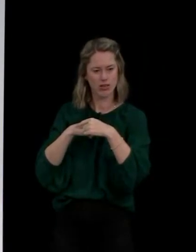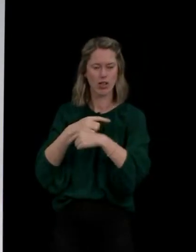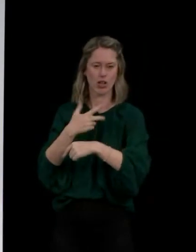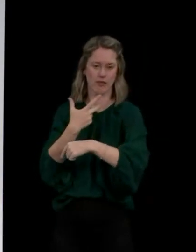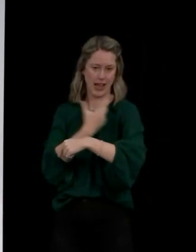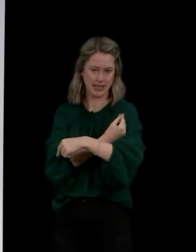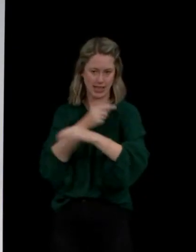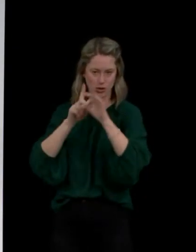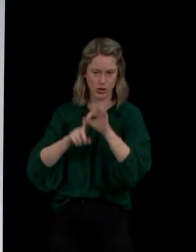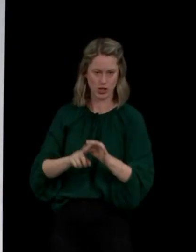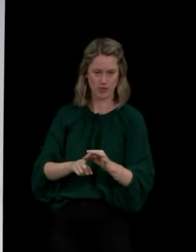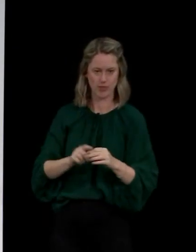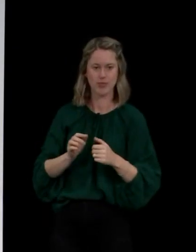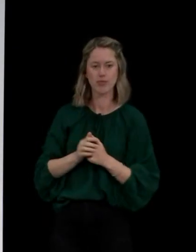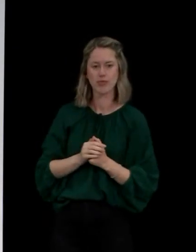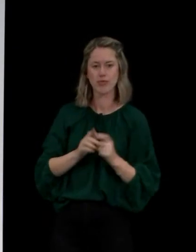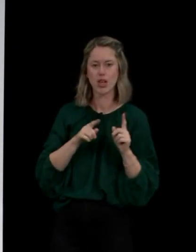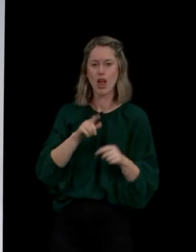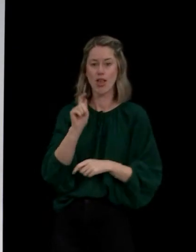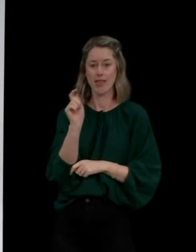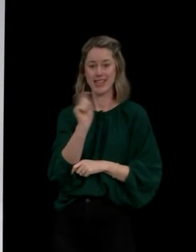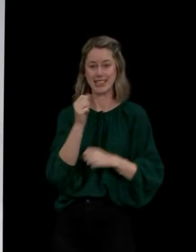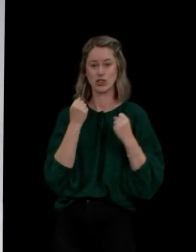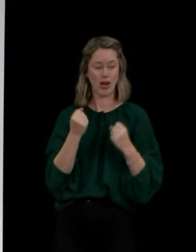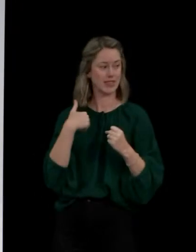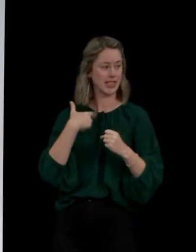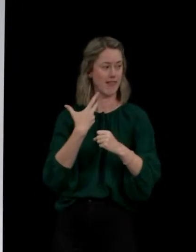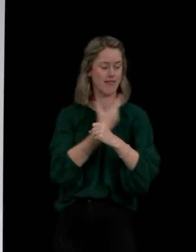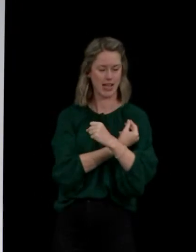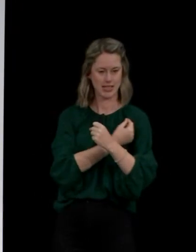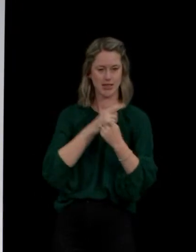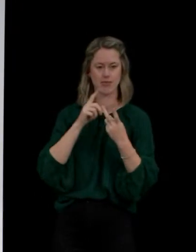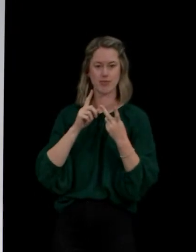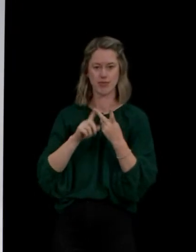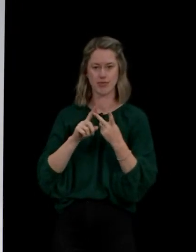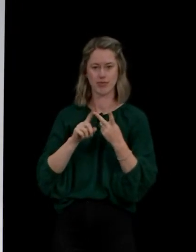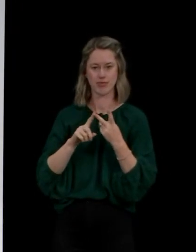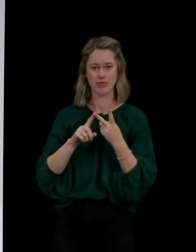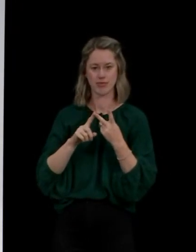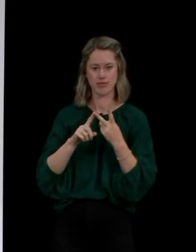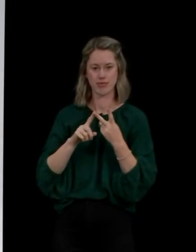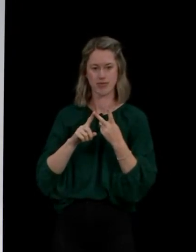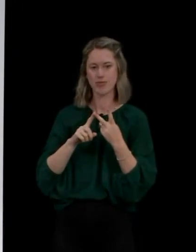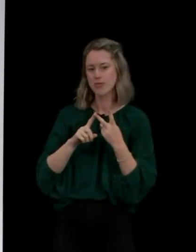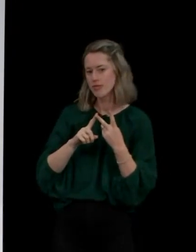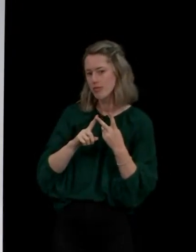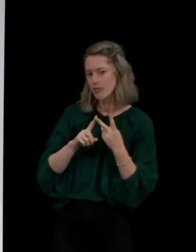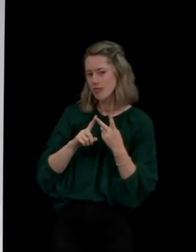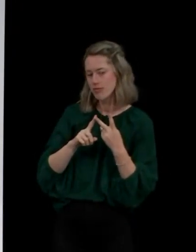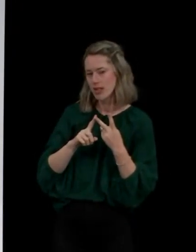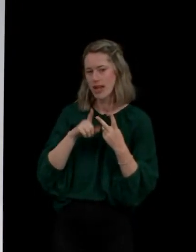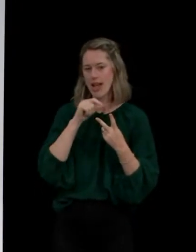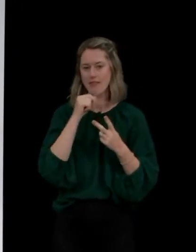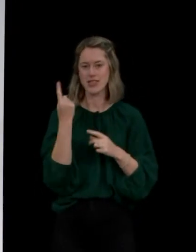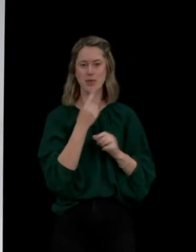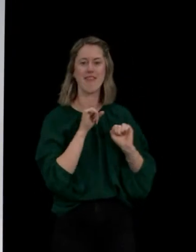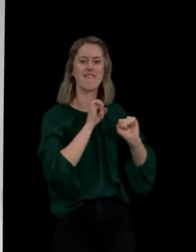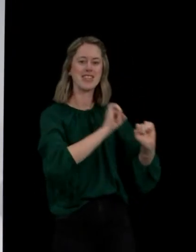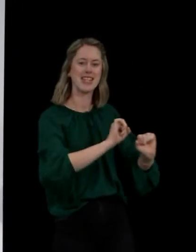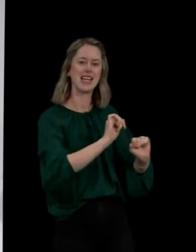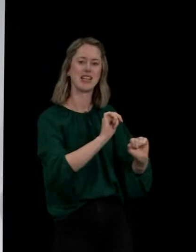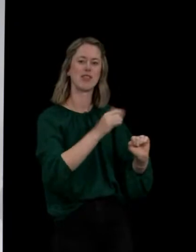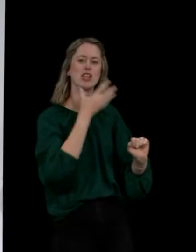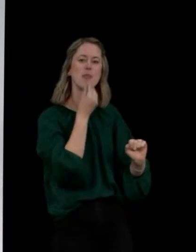vaccine question. Will those cabbies have to be vaccinated? Will you vaccinate, if you're going around those 40 transitional housing places, will you